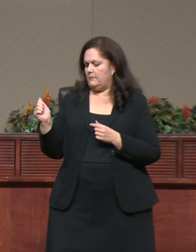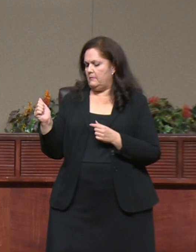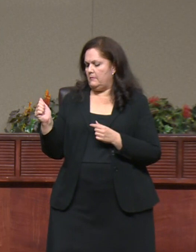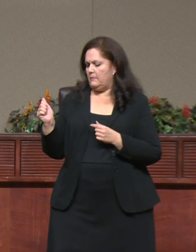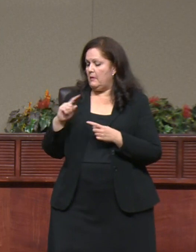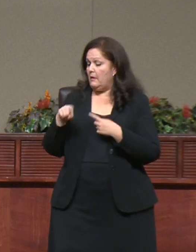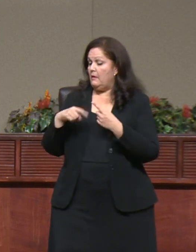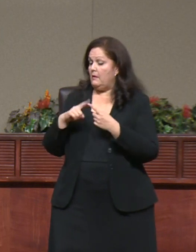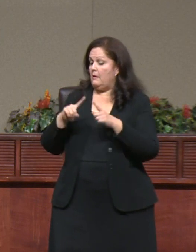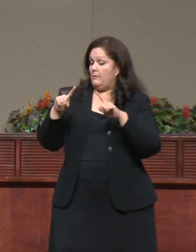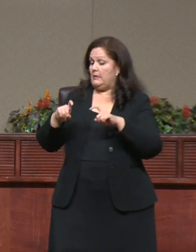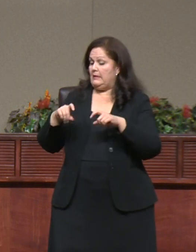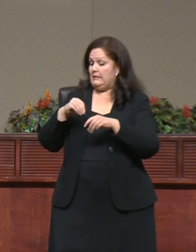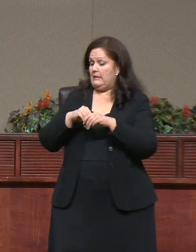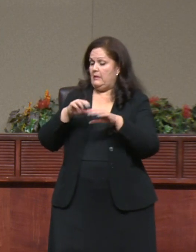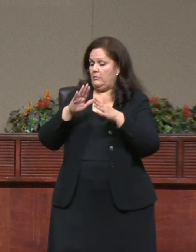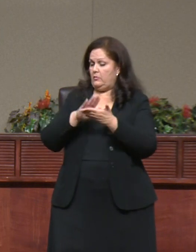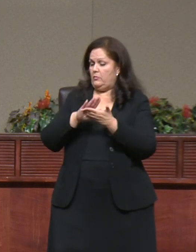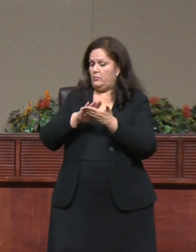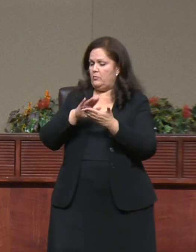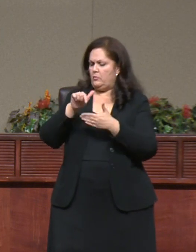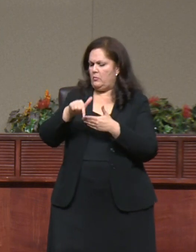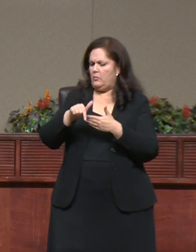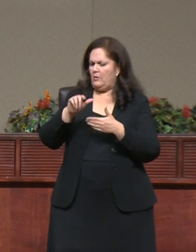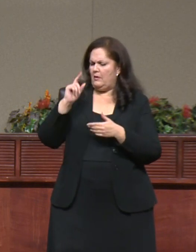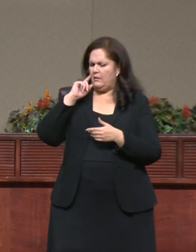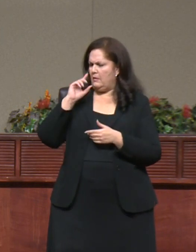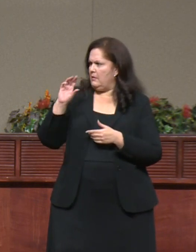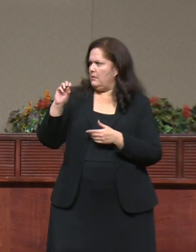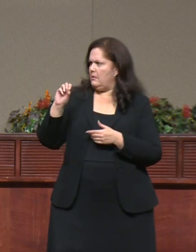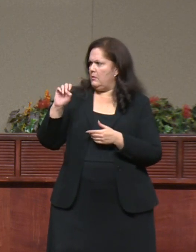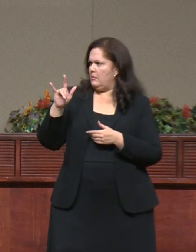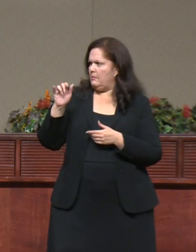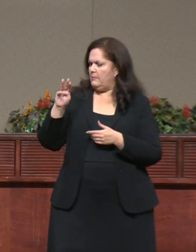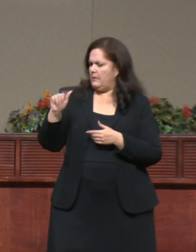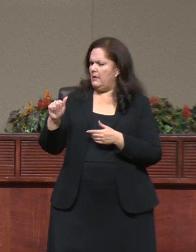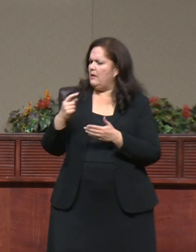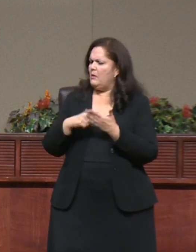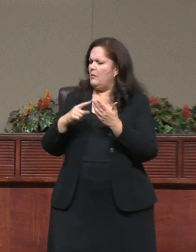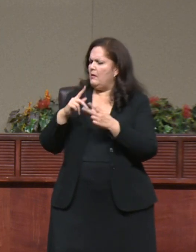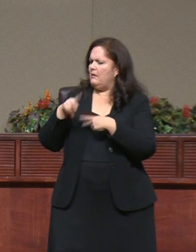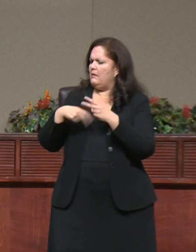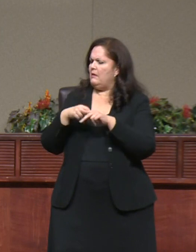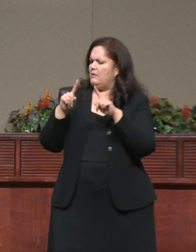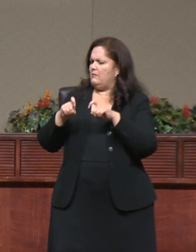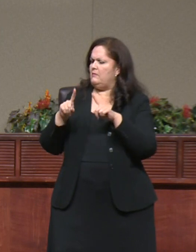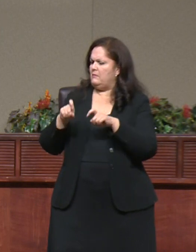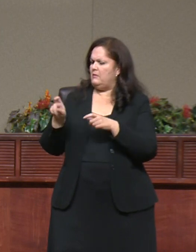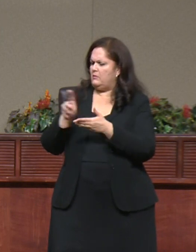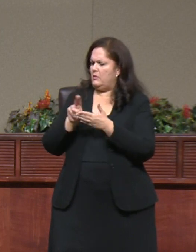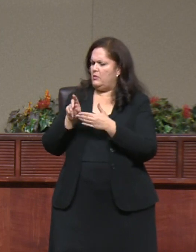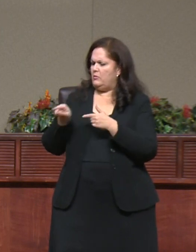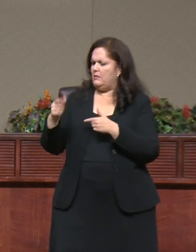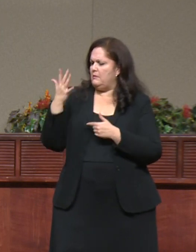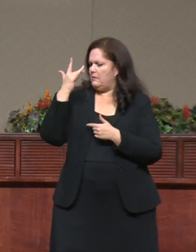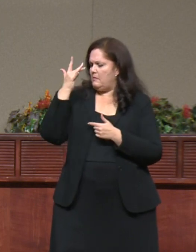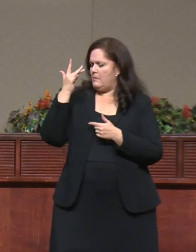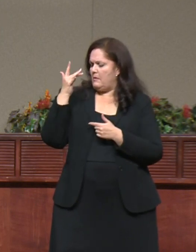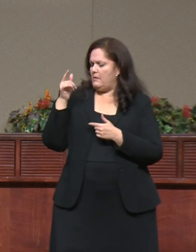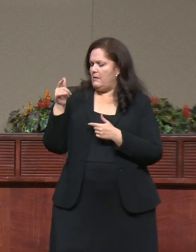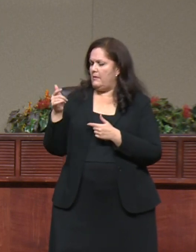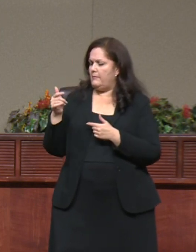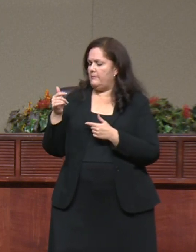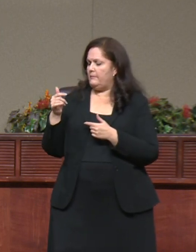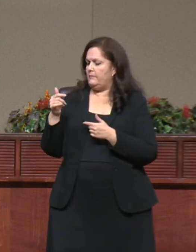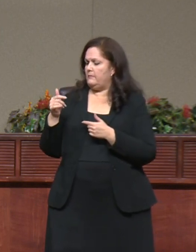regards to the testing at the school, I believe Olympia High School. Which type of test is being used and why? And if there